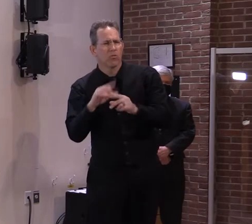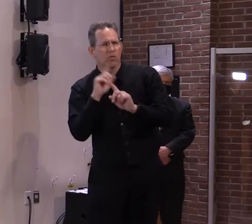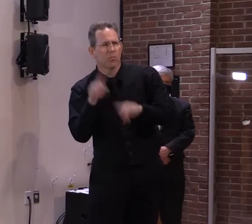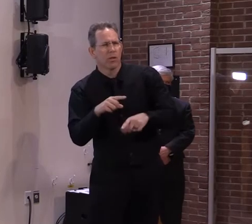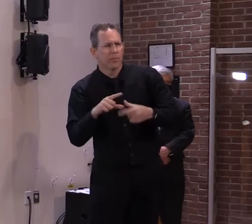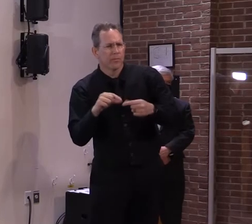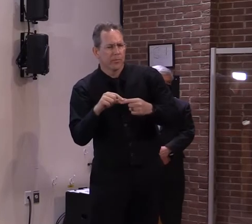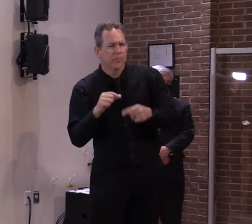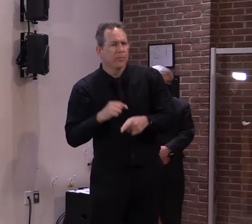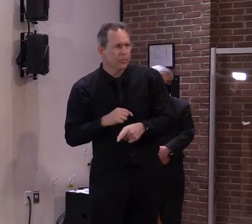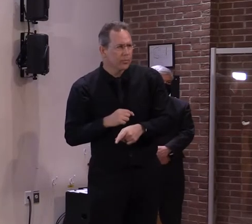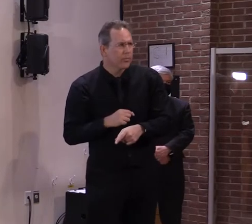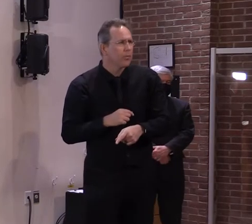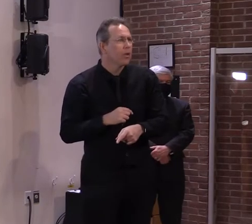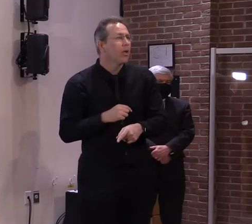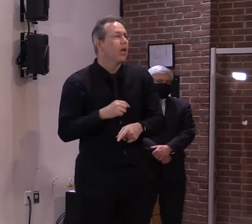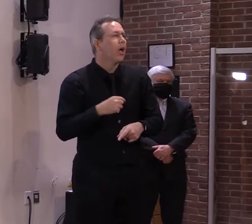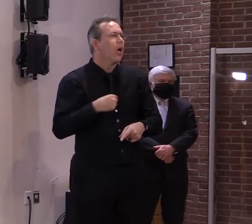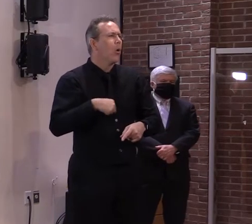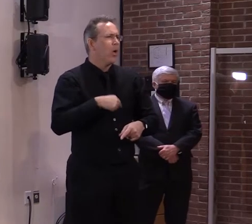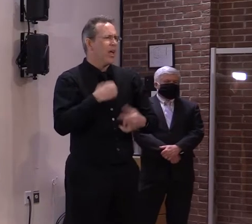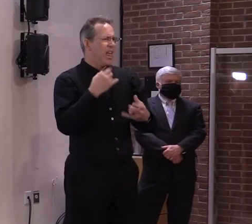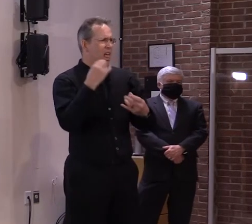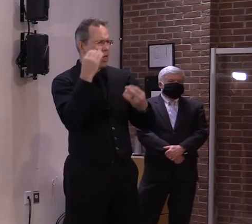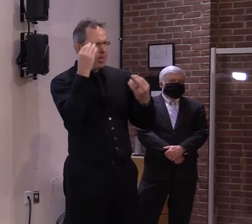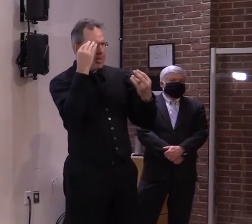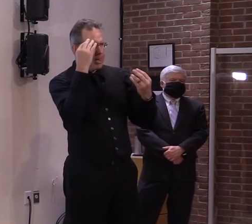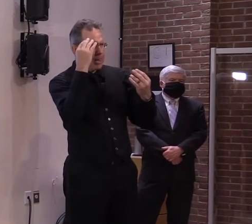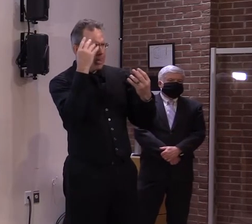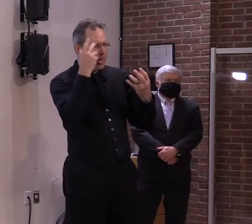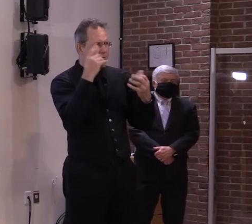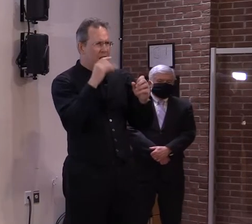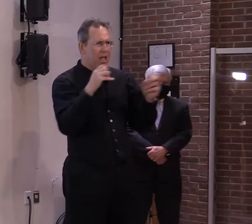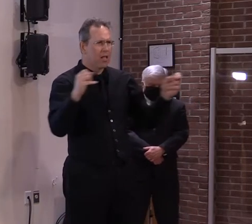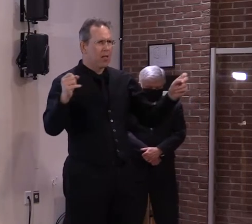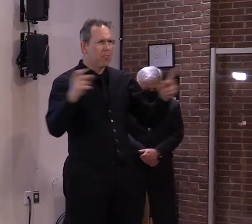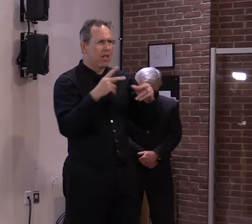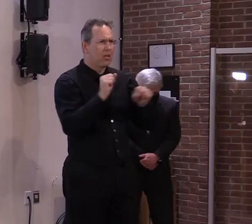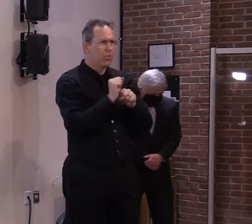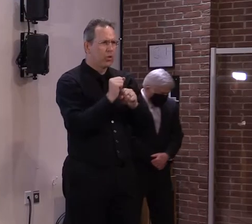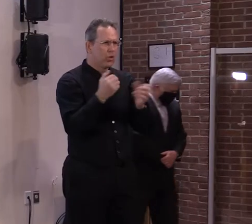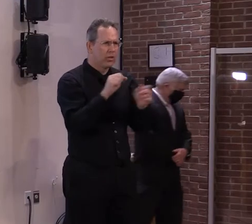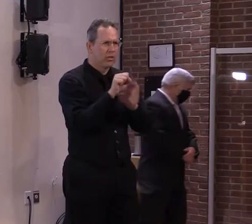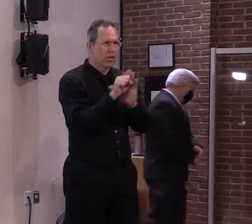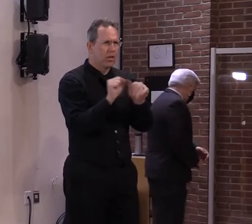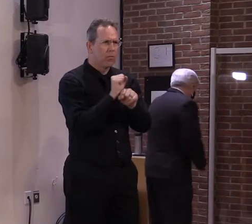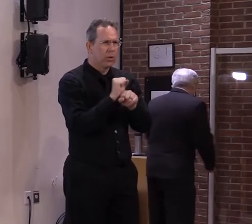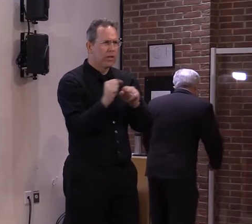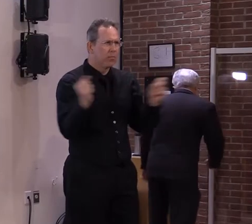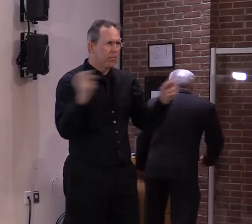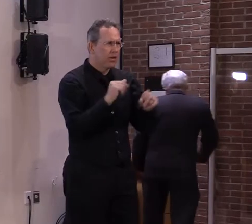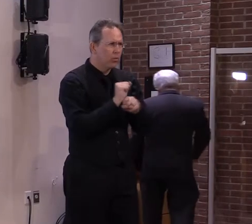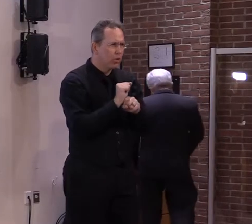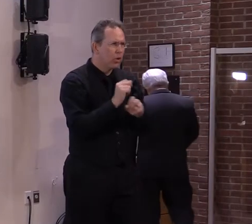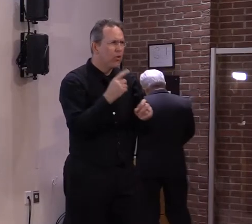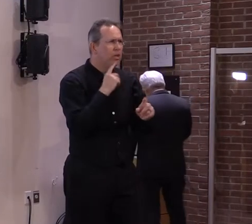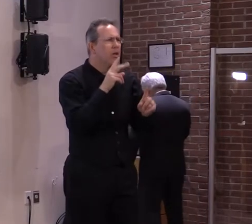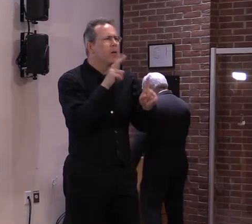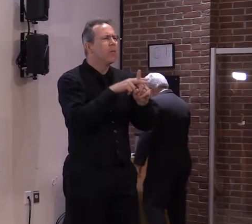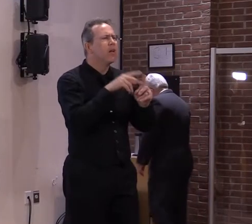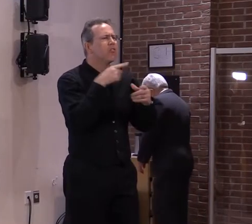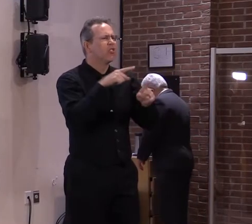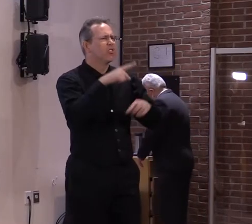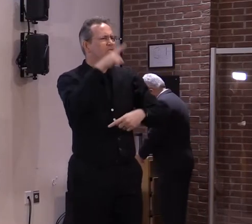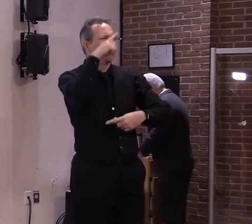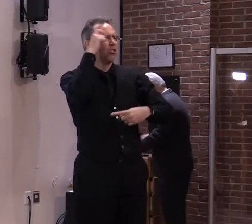a plan that will evolve, I believe, over the summer as things open up to